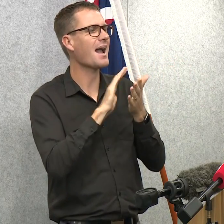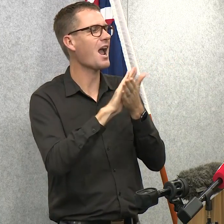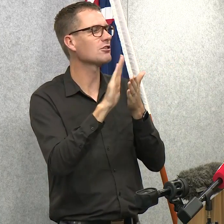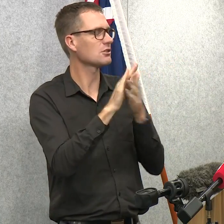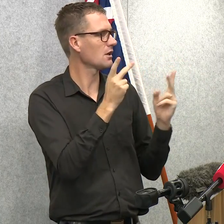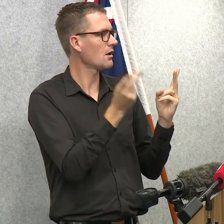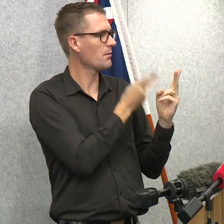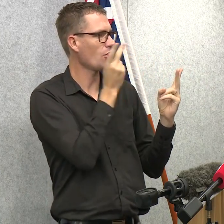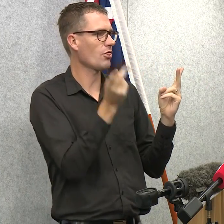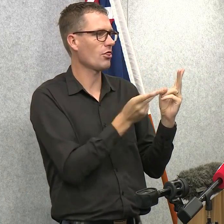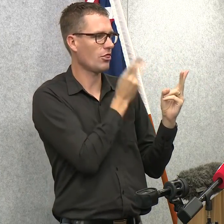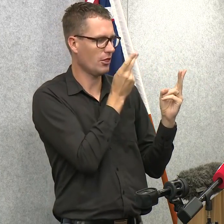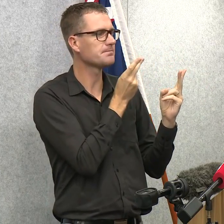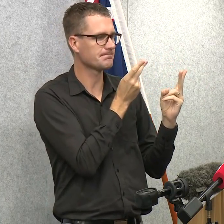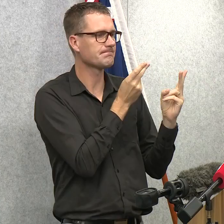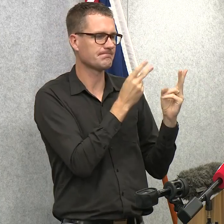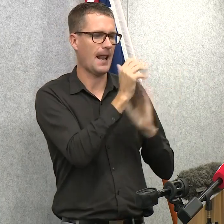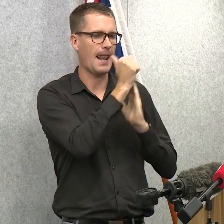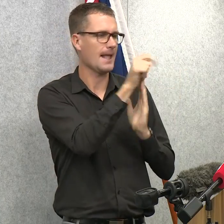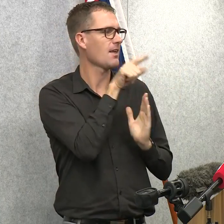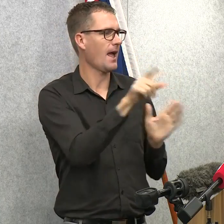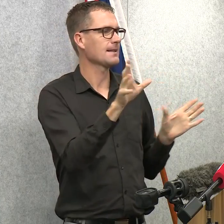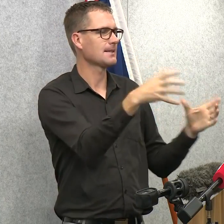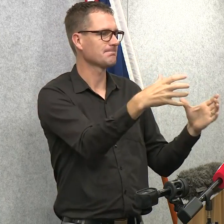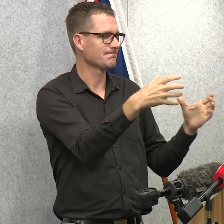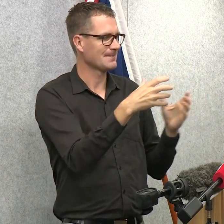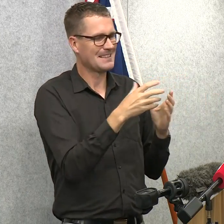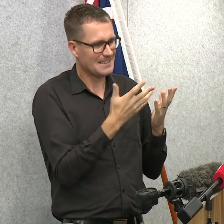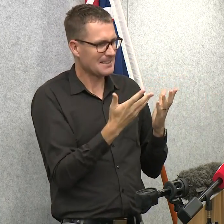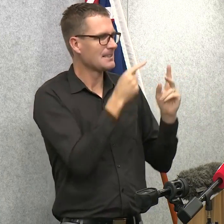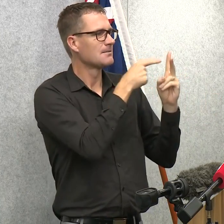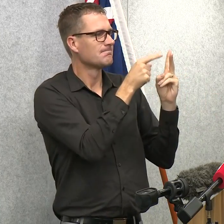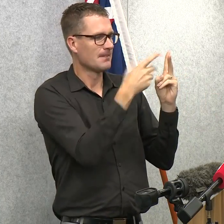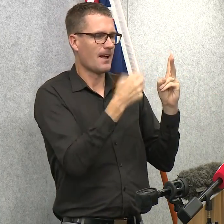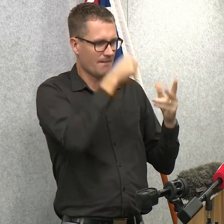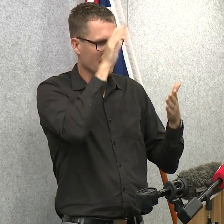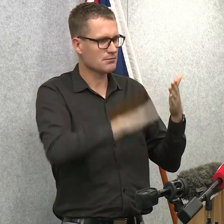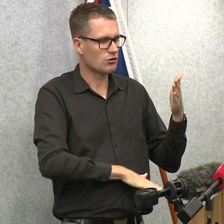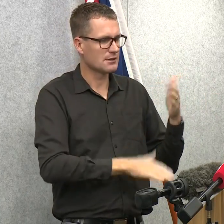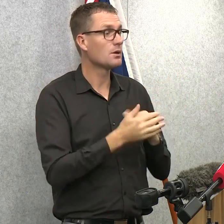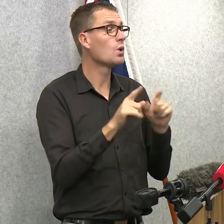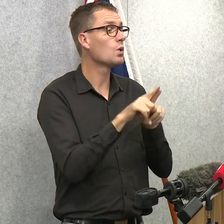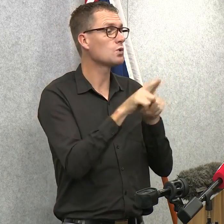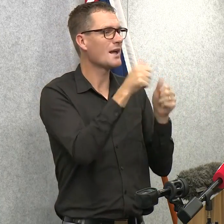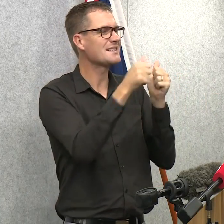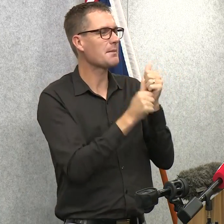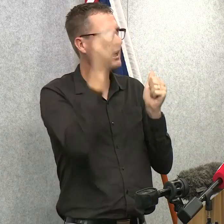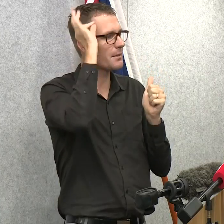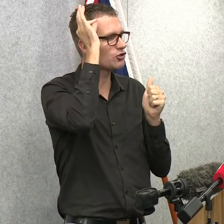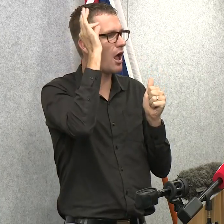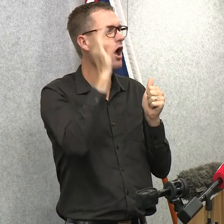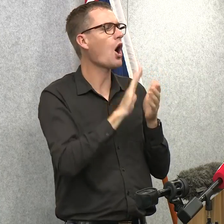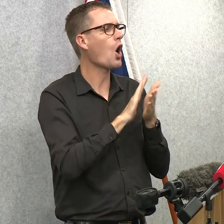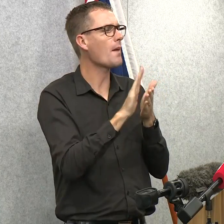tragically have a lot of experience in this domain. We also have Deputy Commissioner Homaha, who's